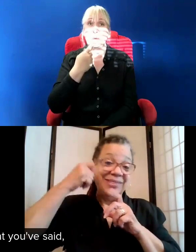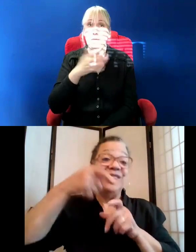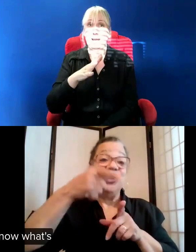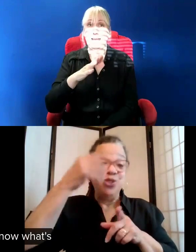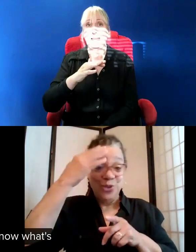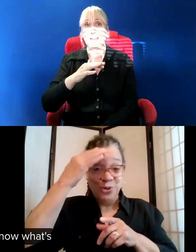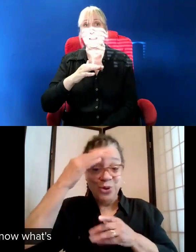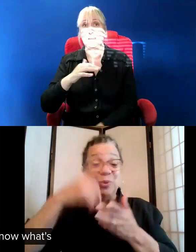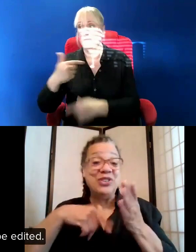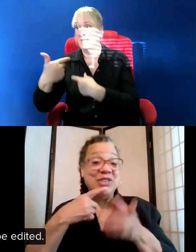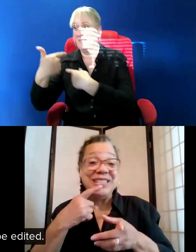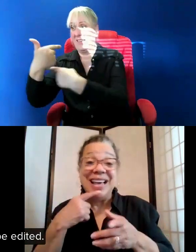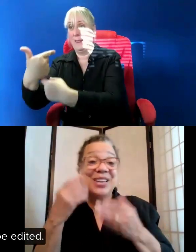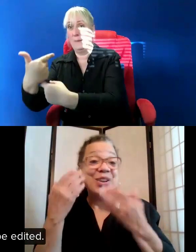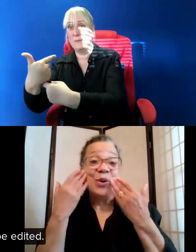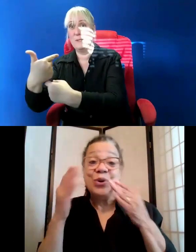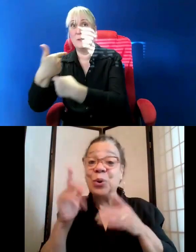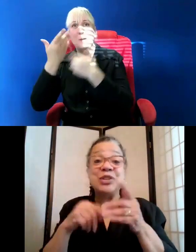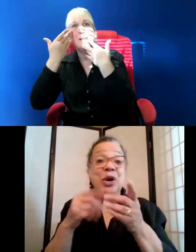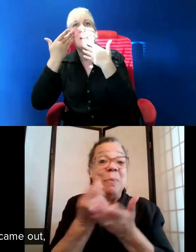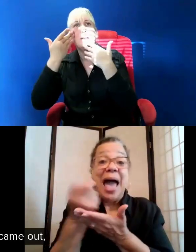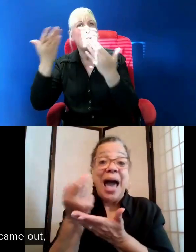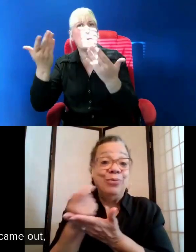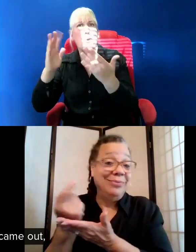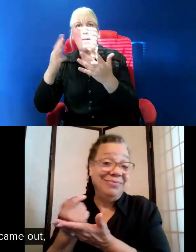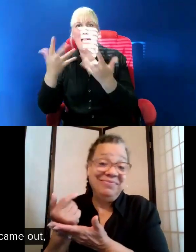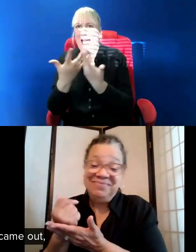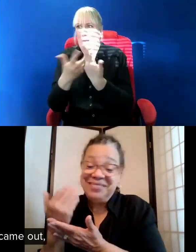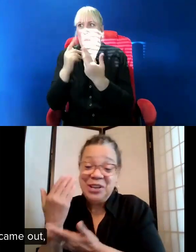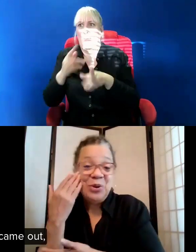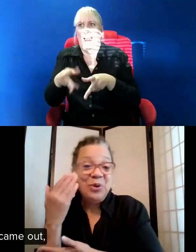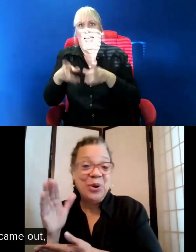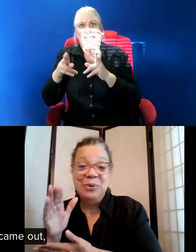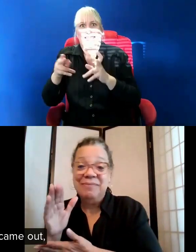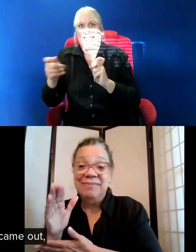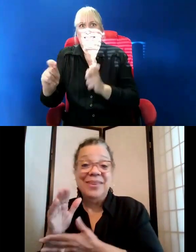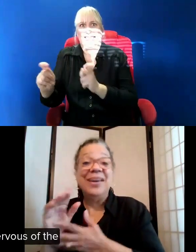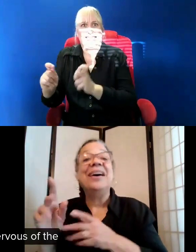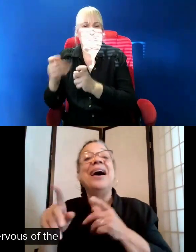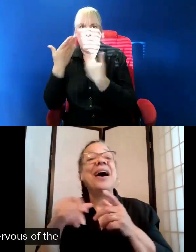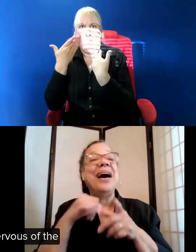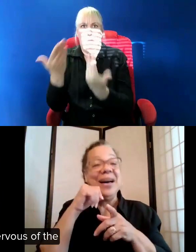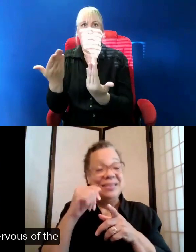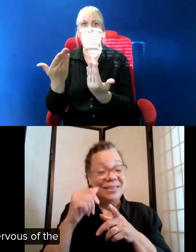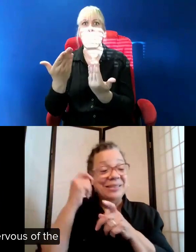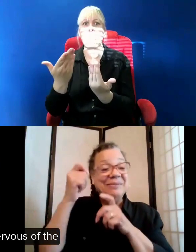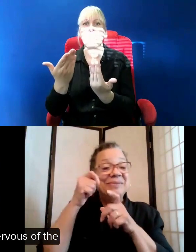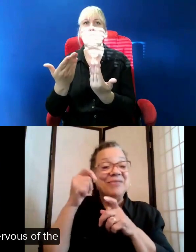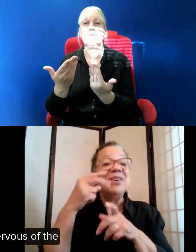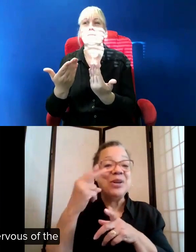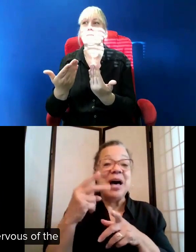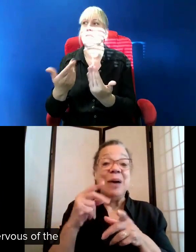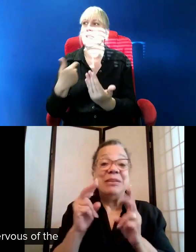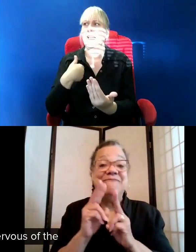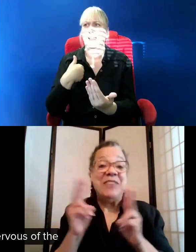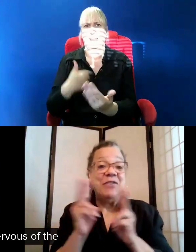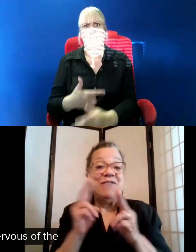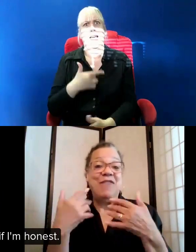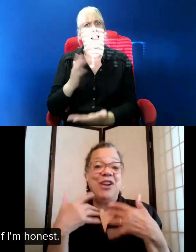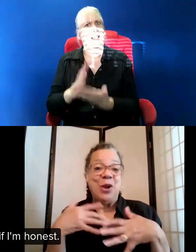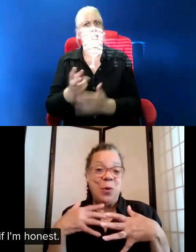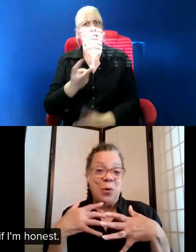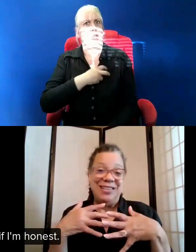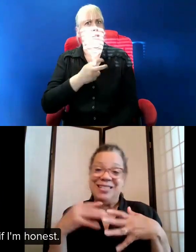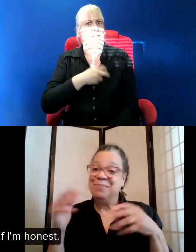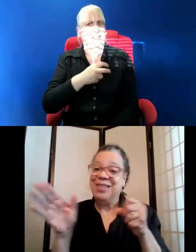you've said, you don't know what's going to be edited. So until it came out, I was very, very nervous of the